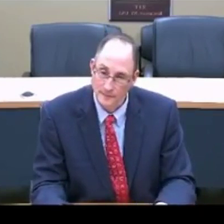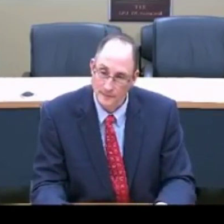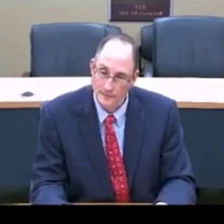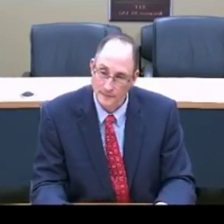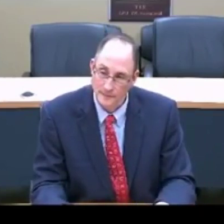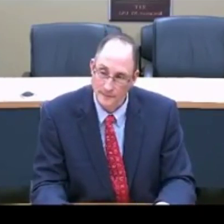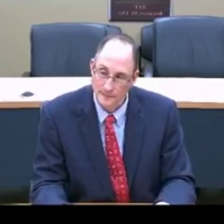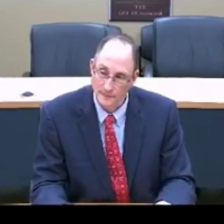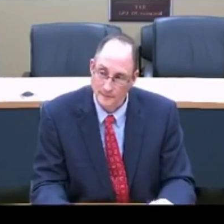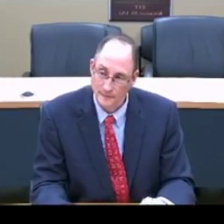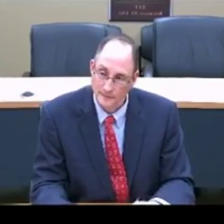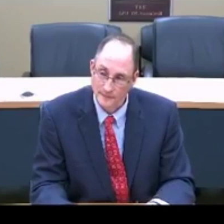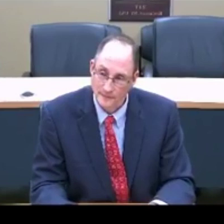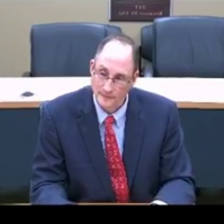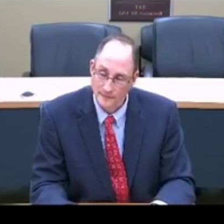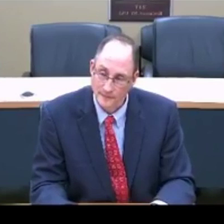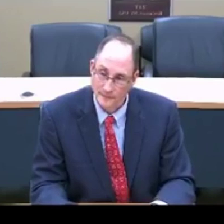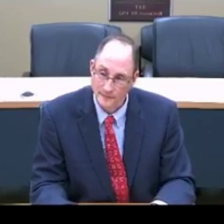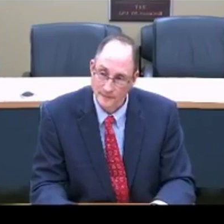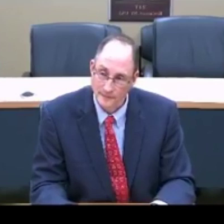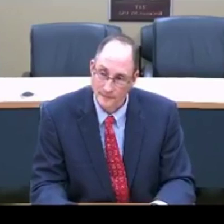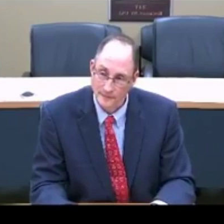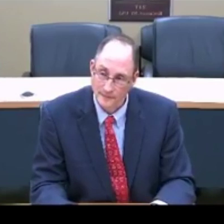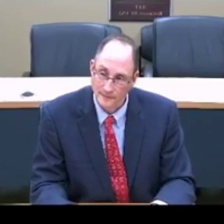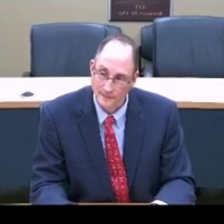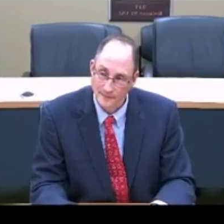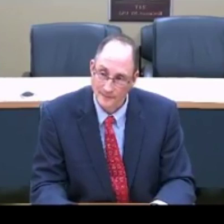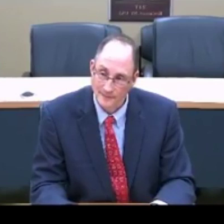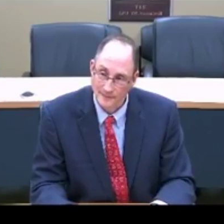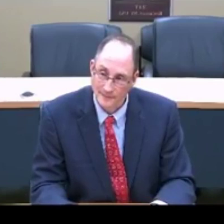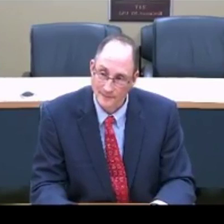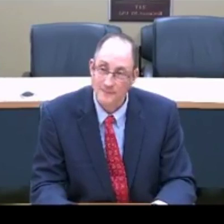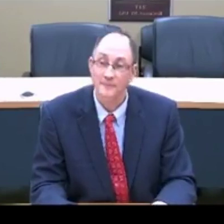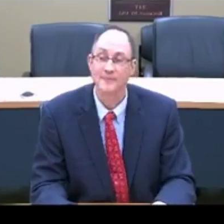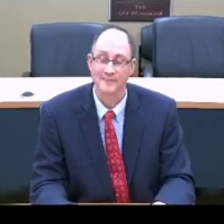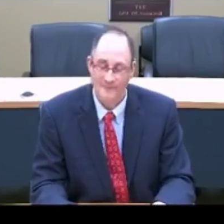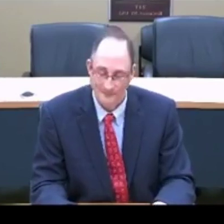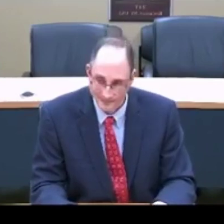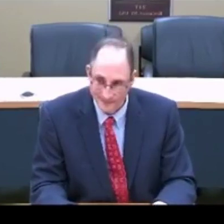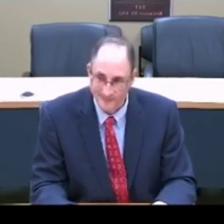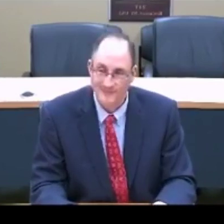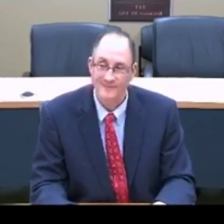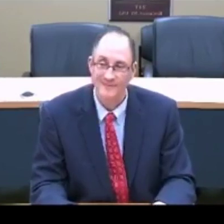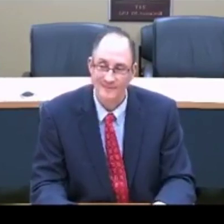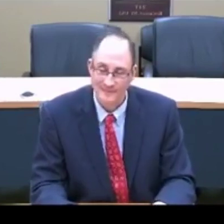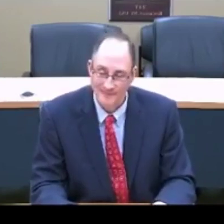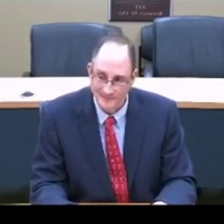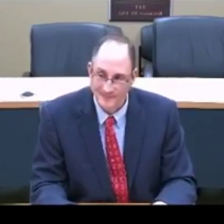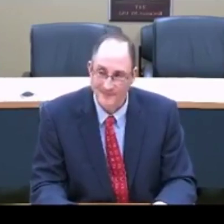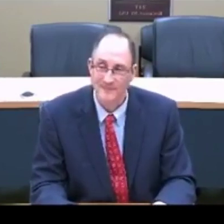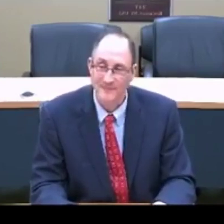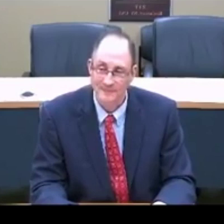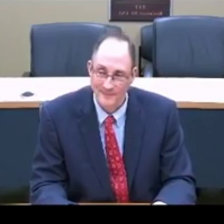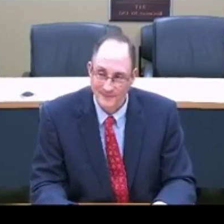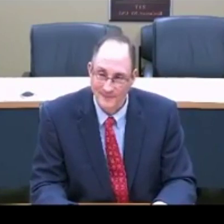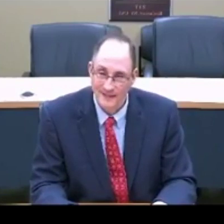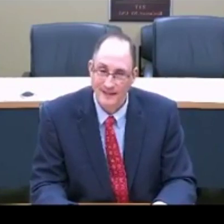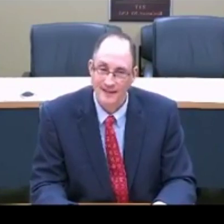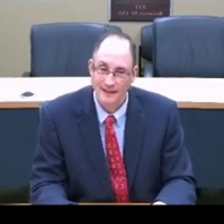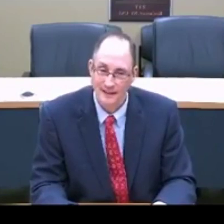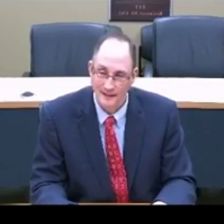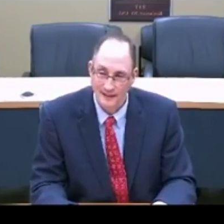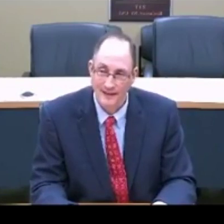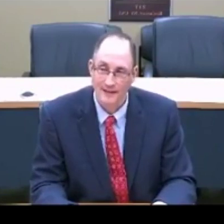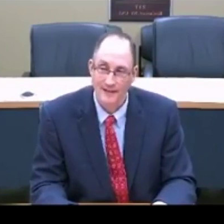Switched at Birth and that series, and it was a cute little fun series, but I learned so much about deaf